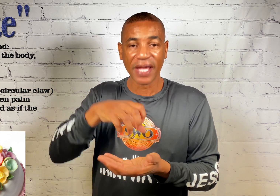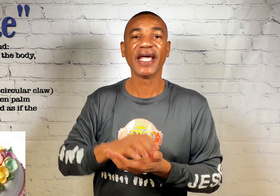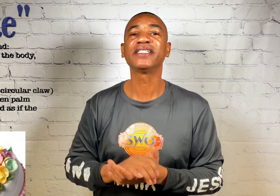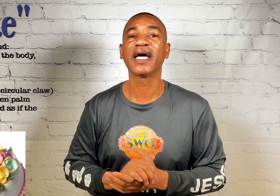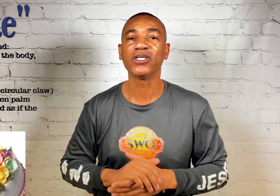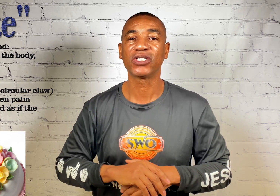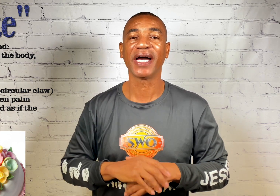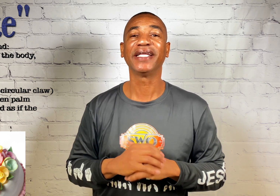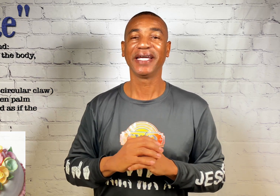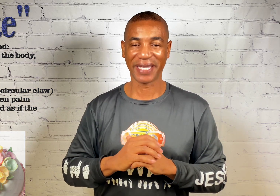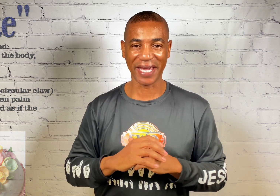That is how you sign cake.